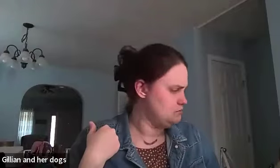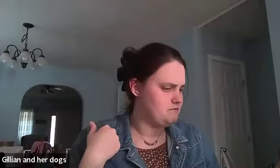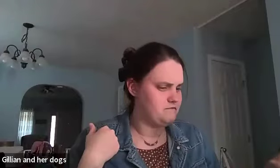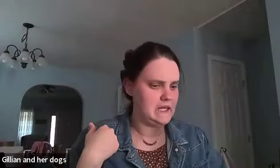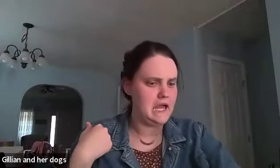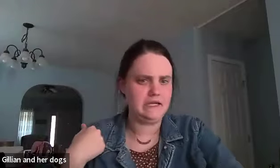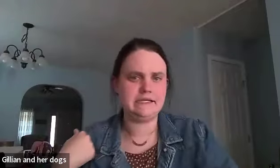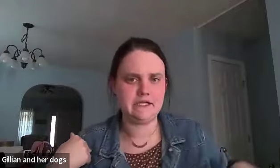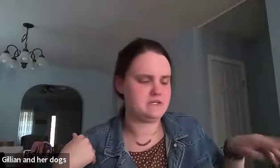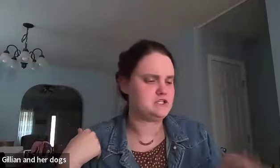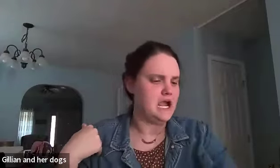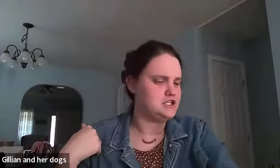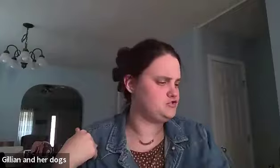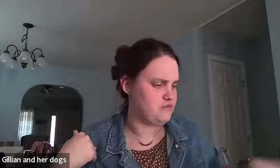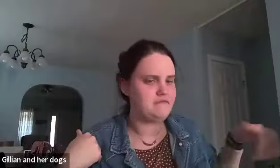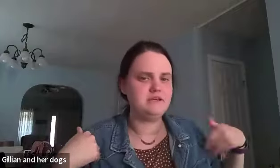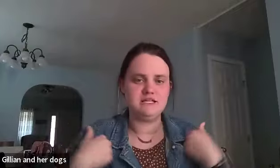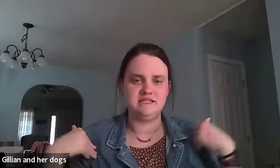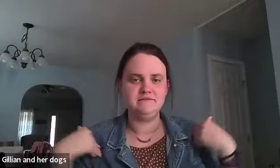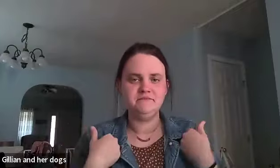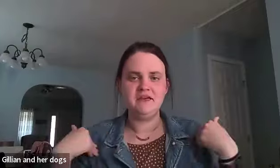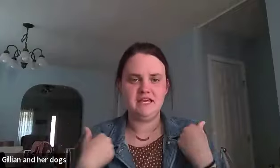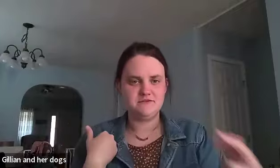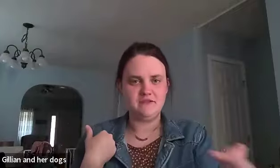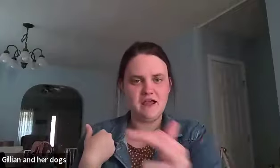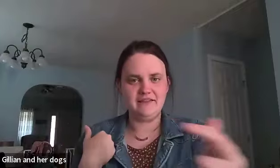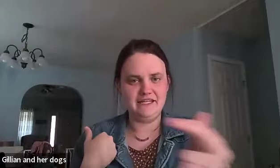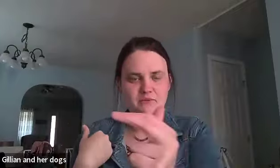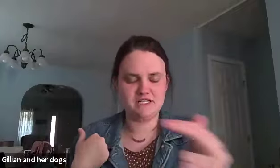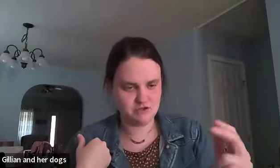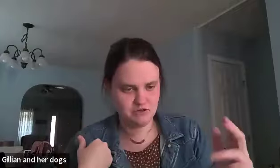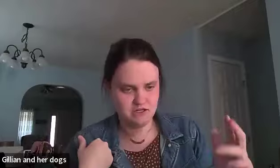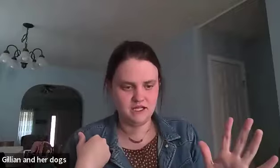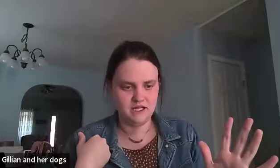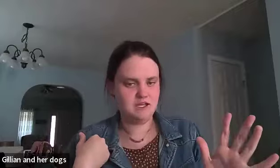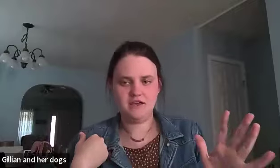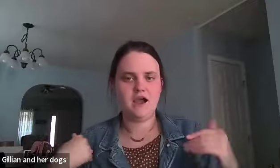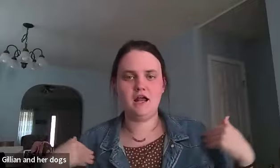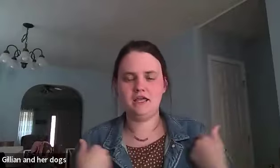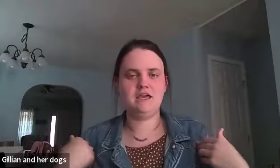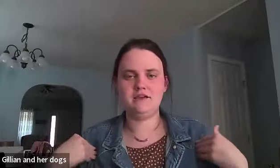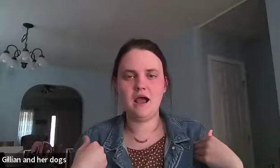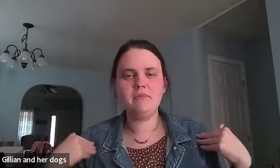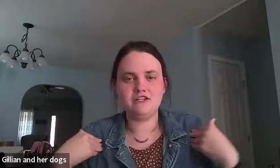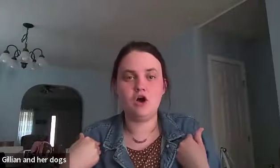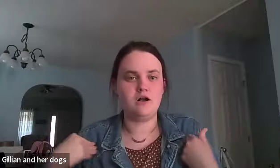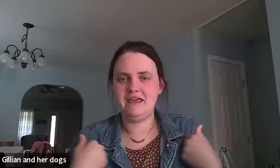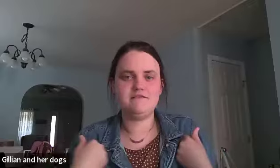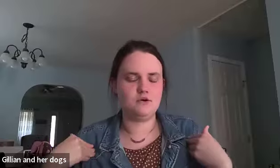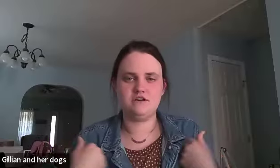little fly in here that's going to actually drive me crazy. Keeps flying like near my screen and I'm like, I can't, I'm like a dog. I can't focus